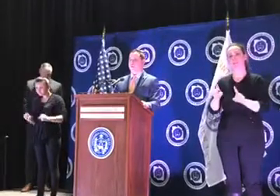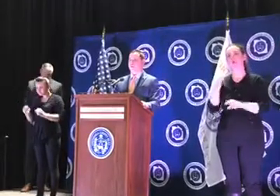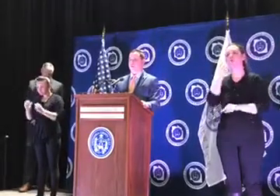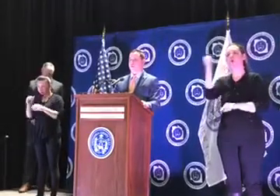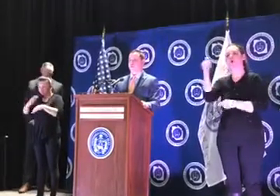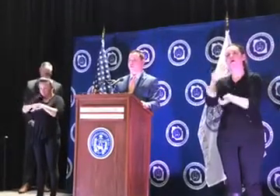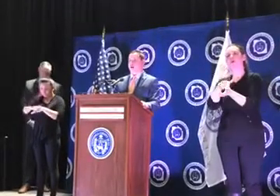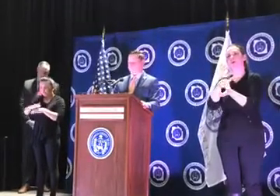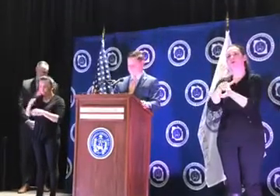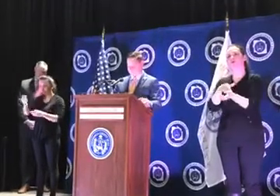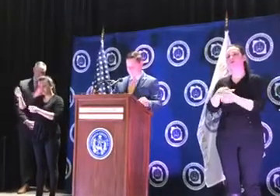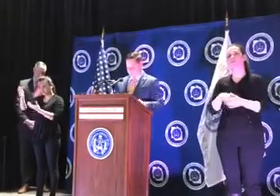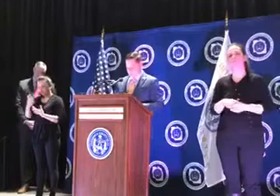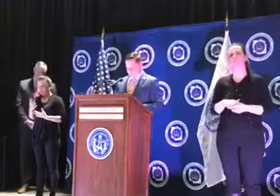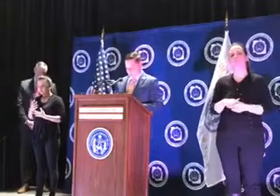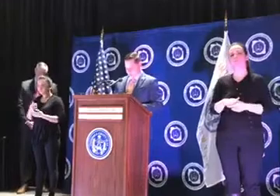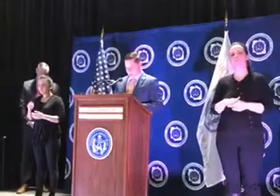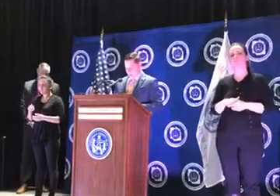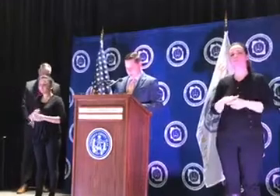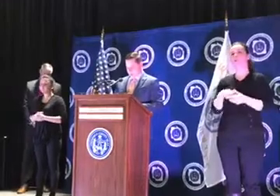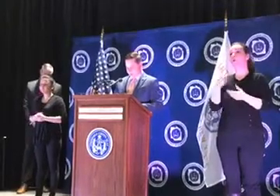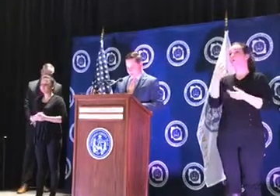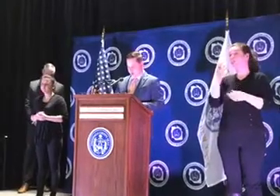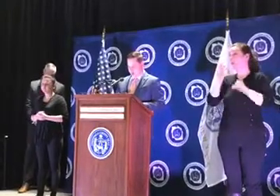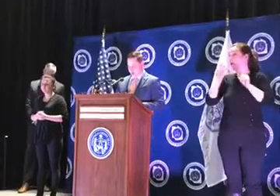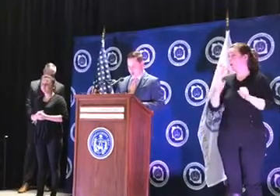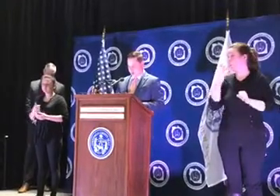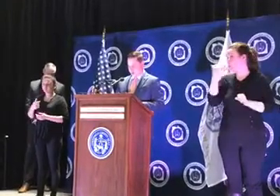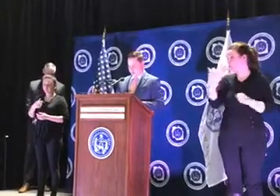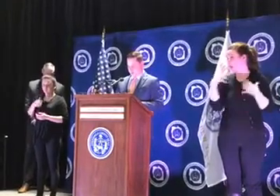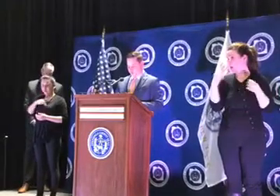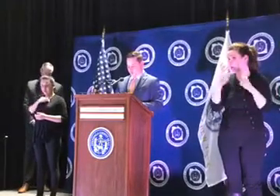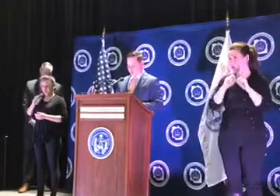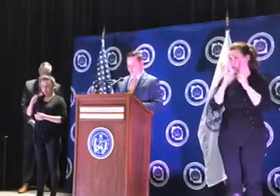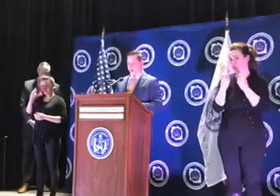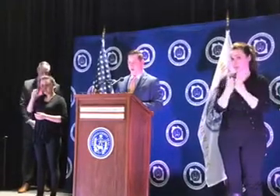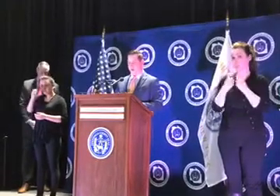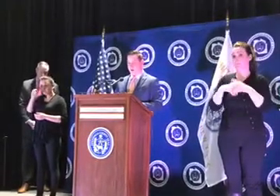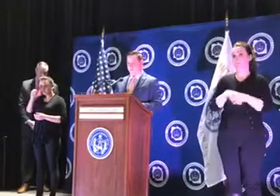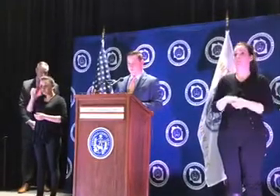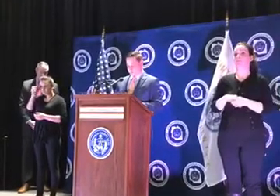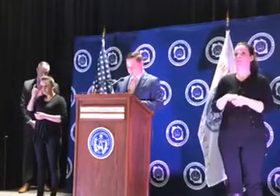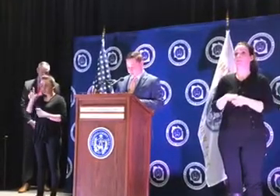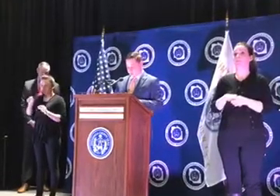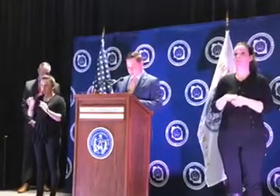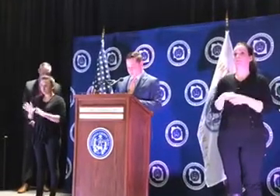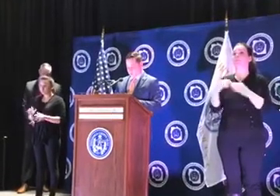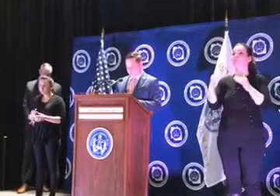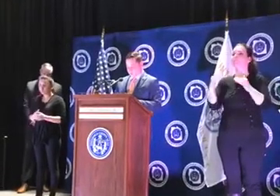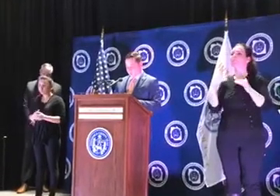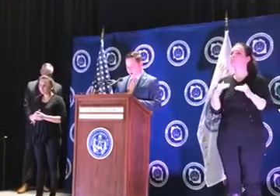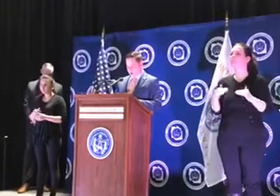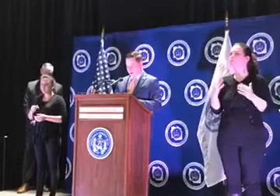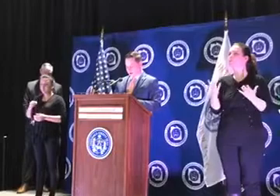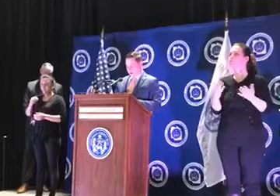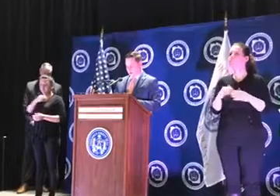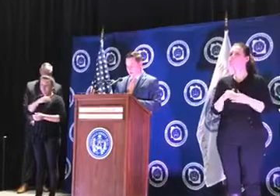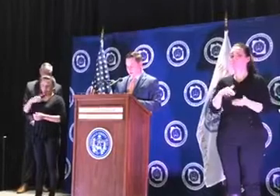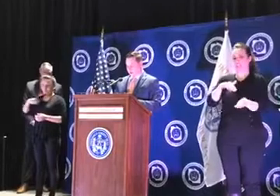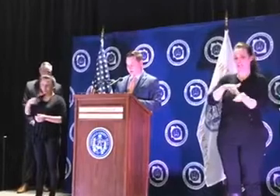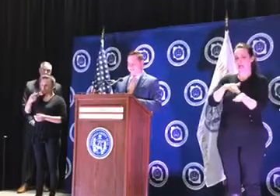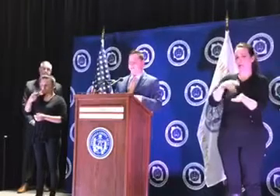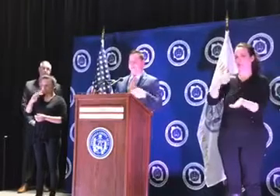contact your primary care provider. Okay, at this time, I want to introduce Dr. Gupta. Dr. Gupta is going to talk